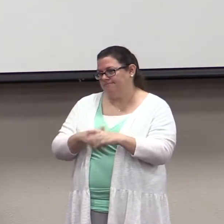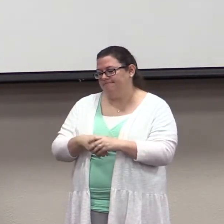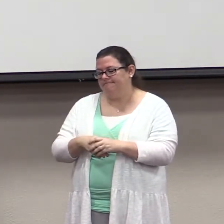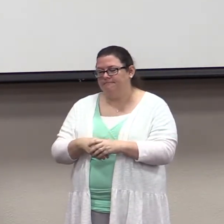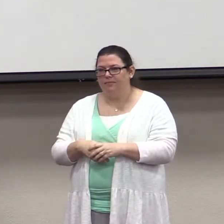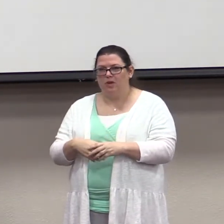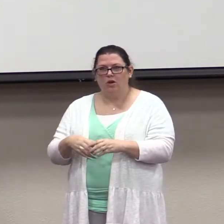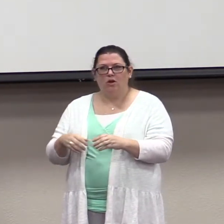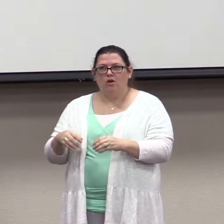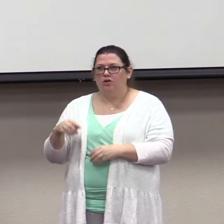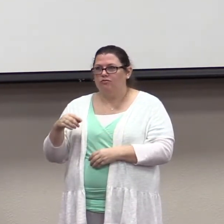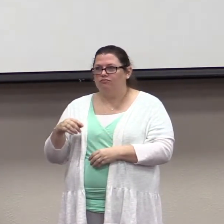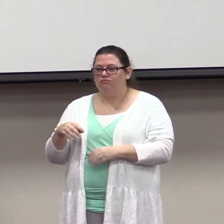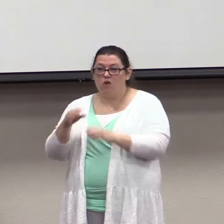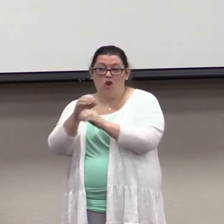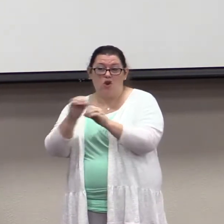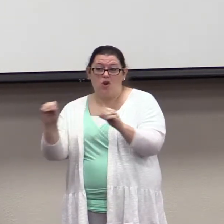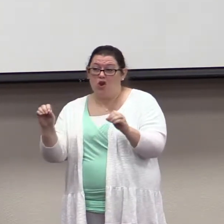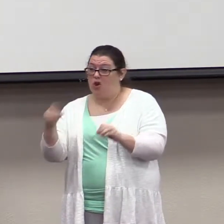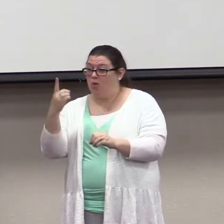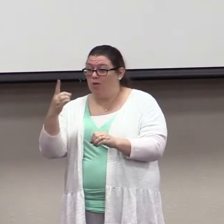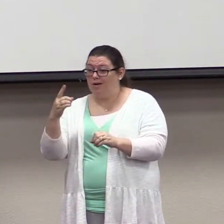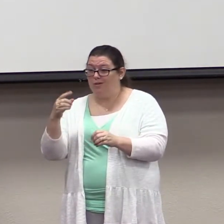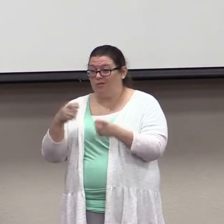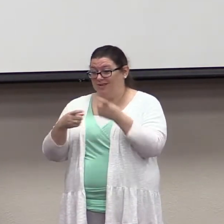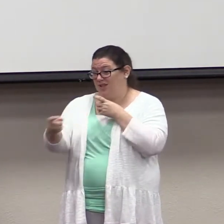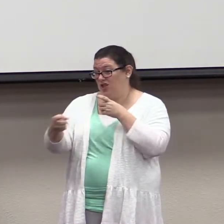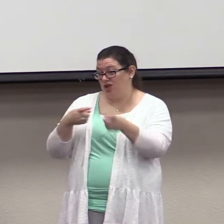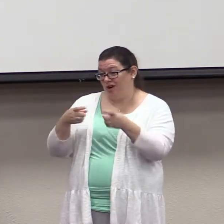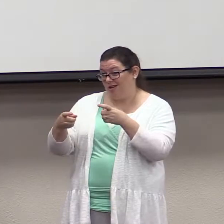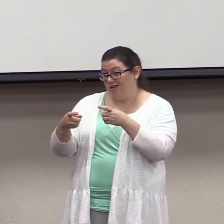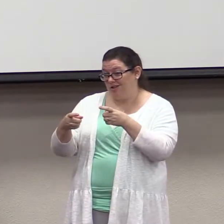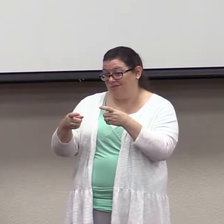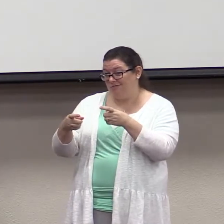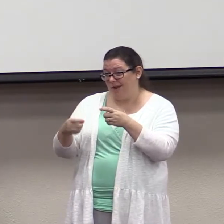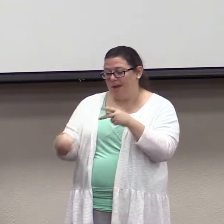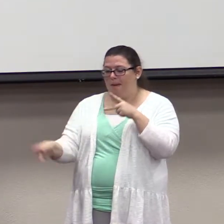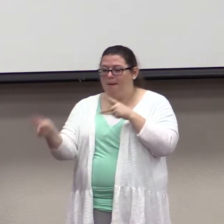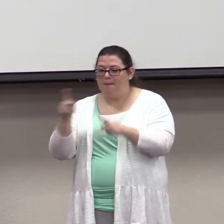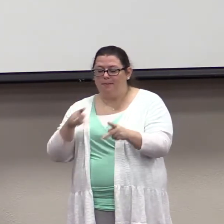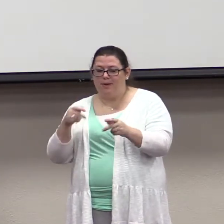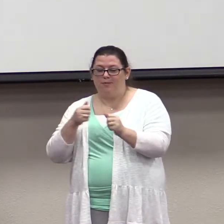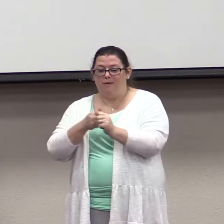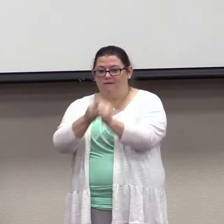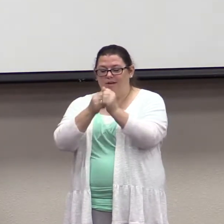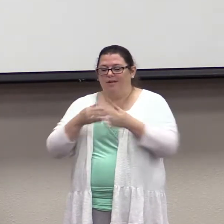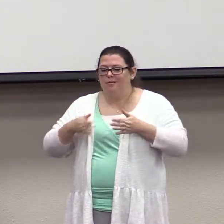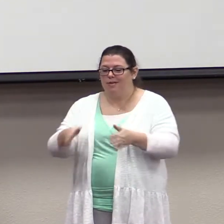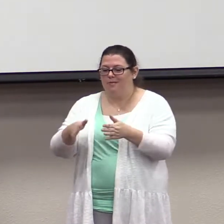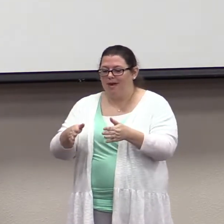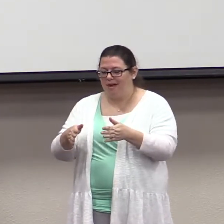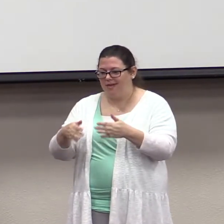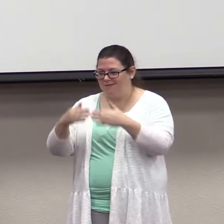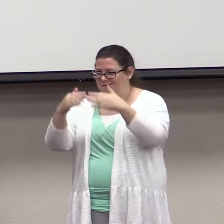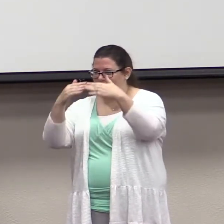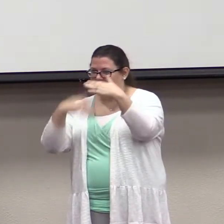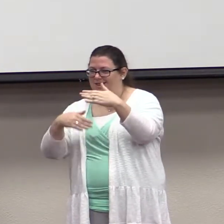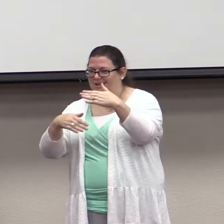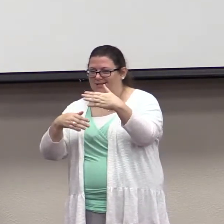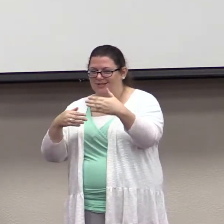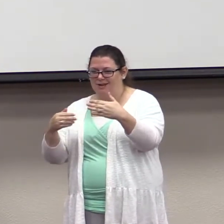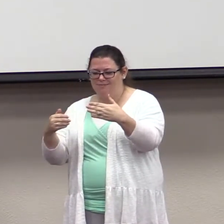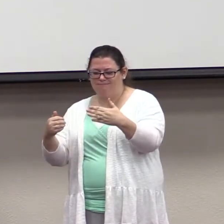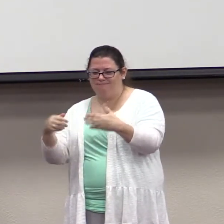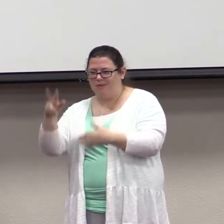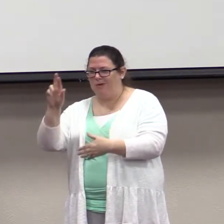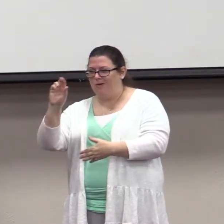charge, the people followed the path of least resistance. And as Bob Turner likes to say, the path of least